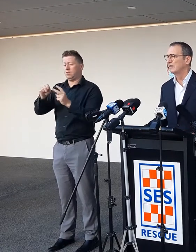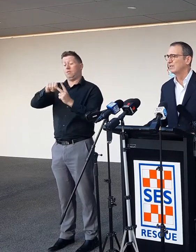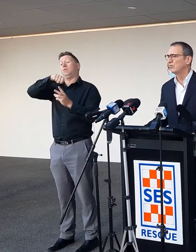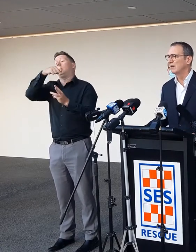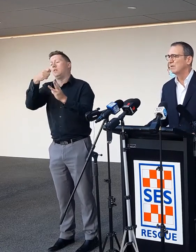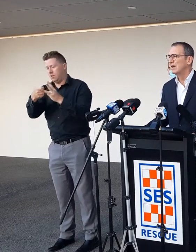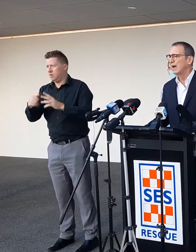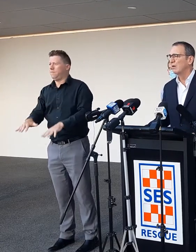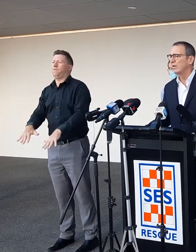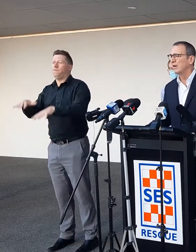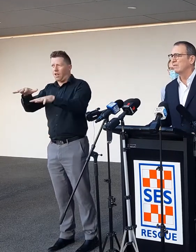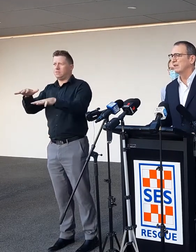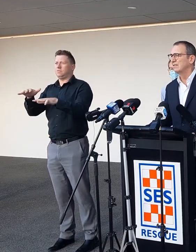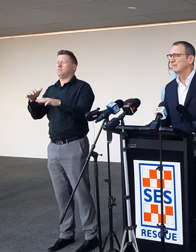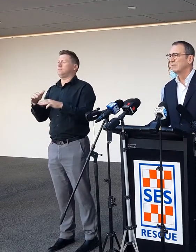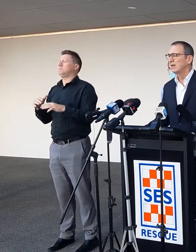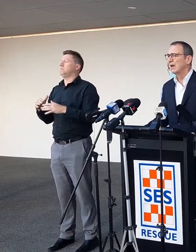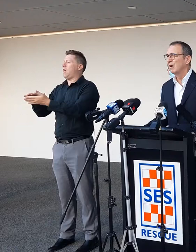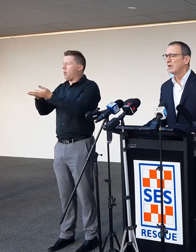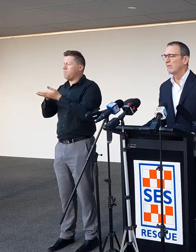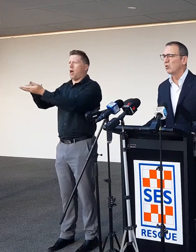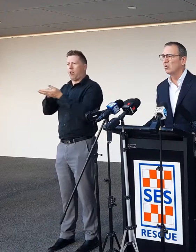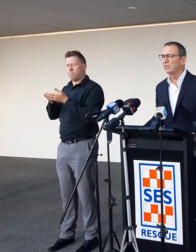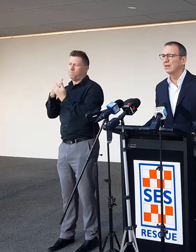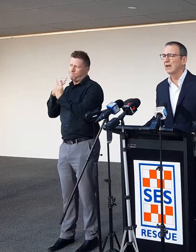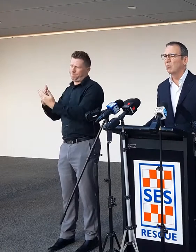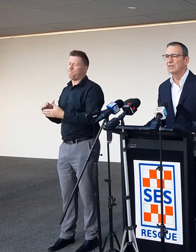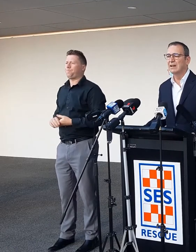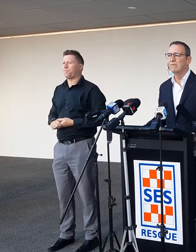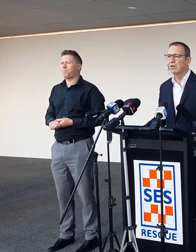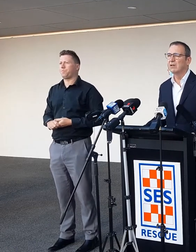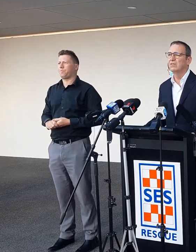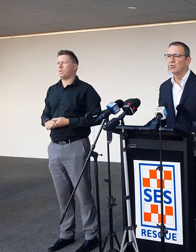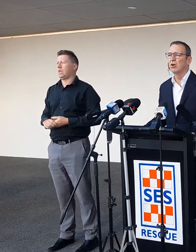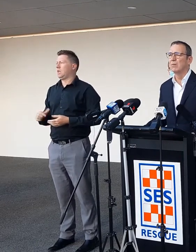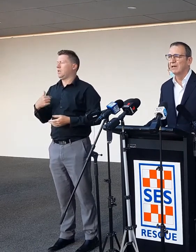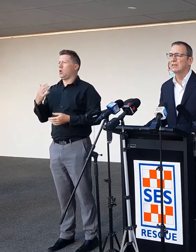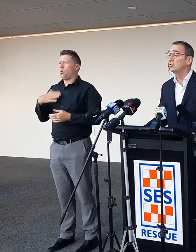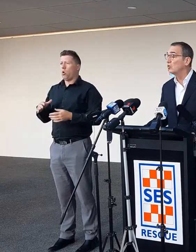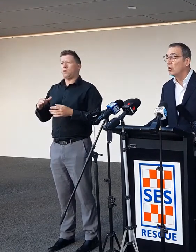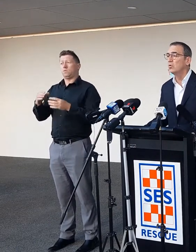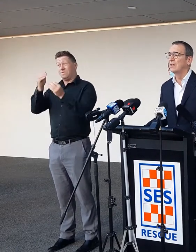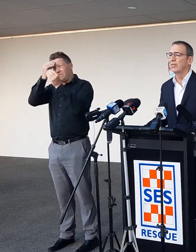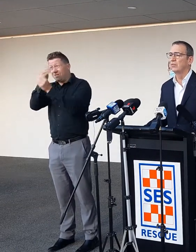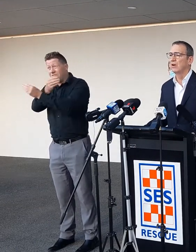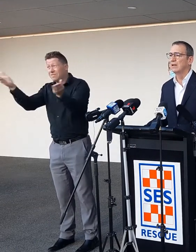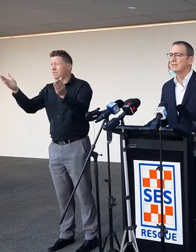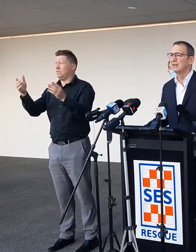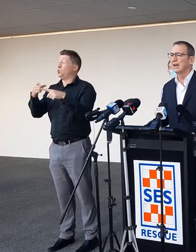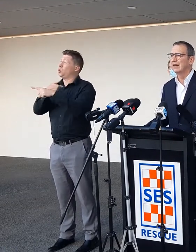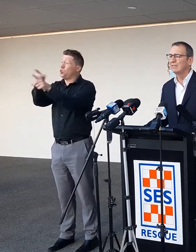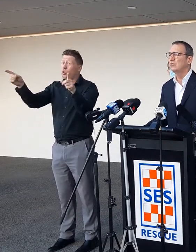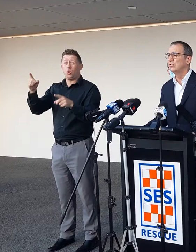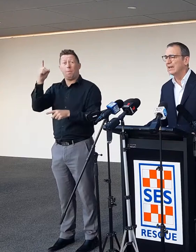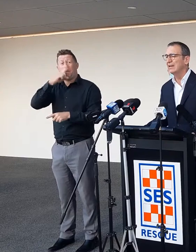to these extreme weather events. We, of course, want to send a very strong message to all South Australians